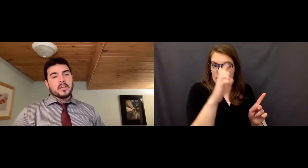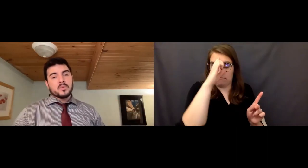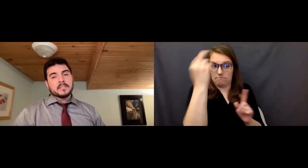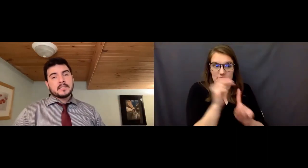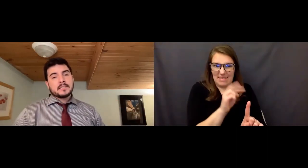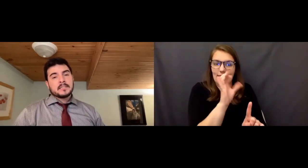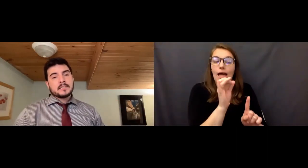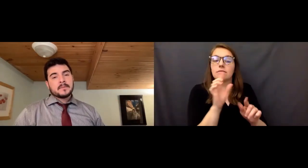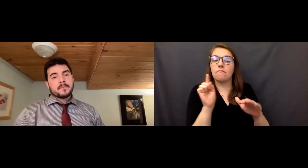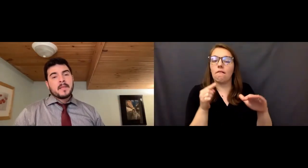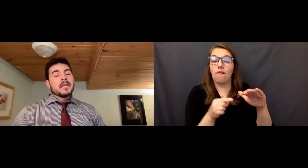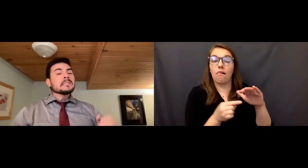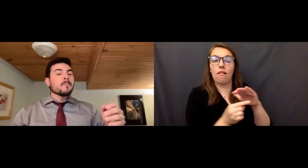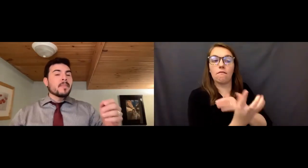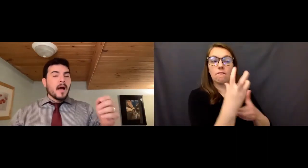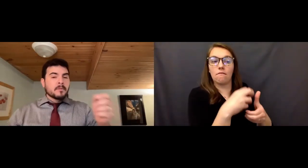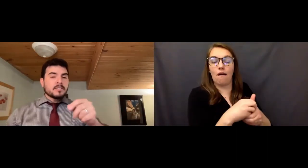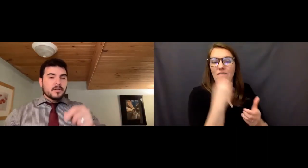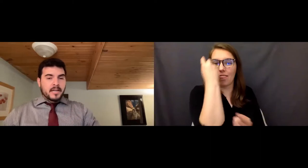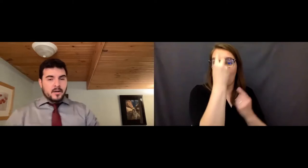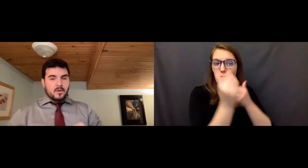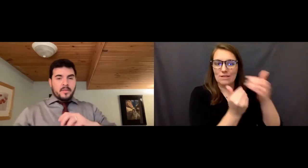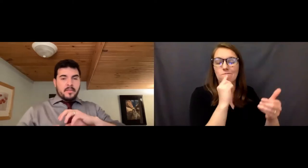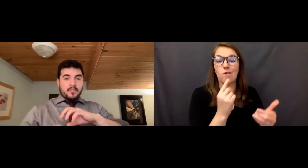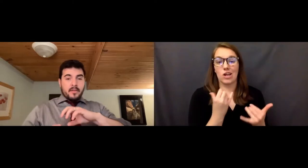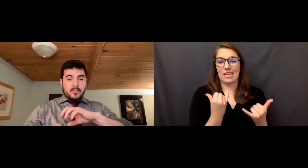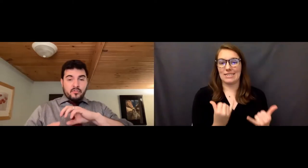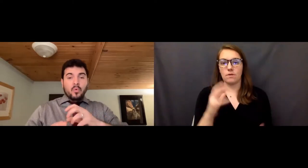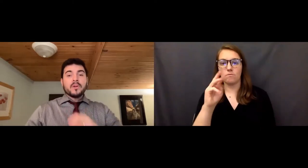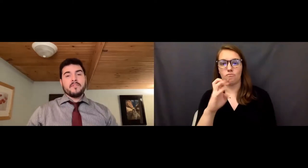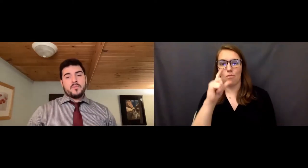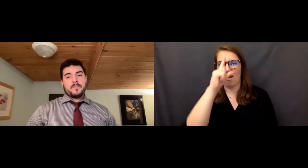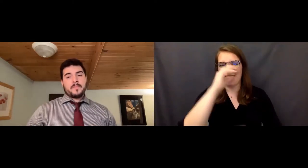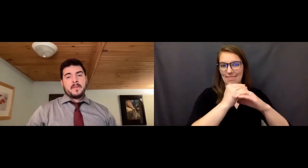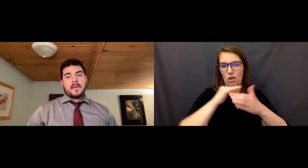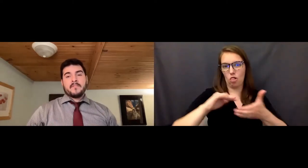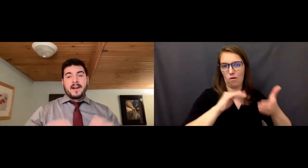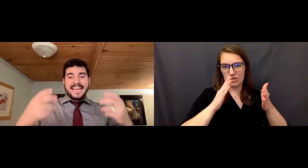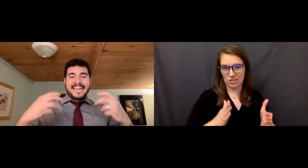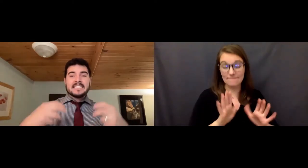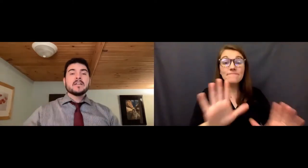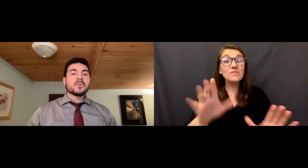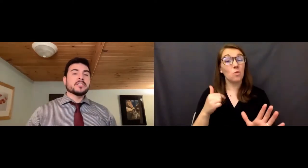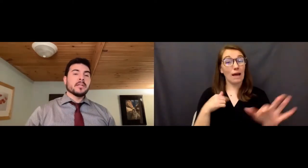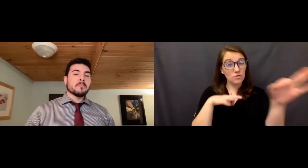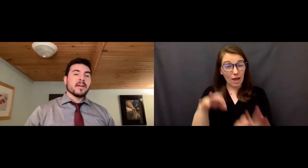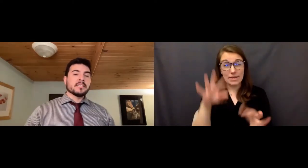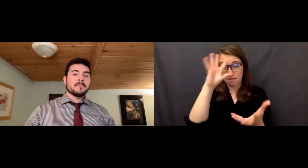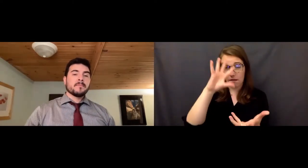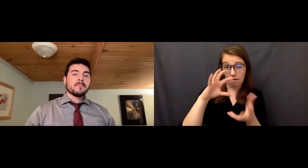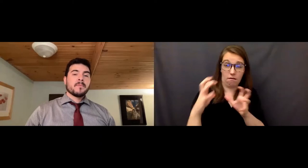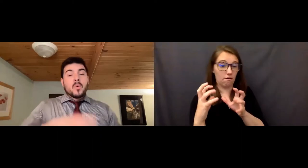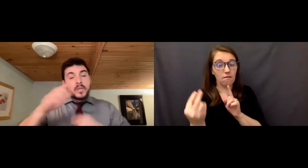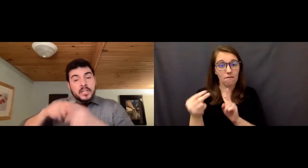moral theologians. So I'm concerned here with a distorted view of our innate creaturely